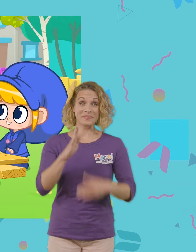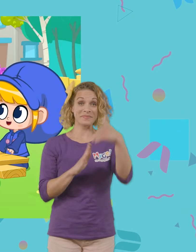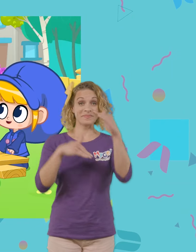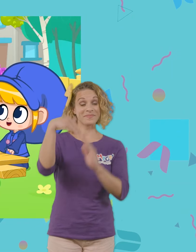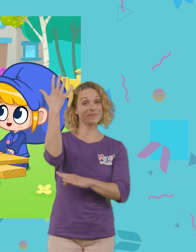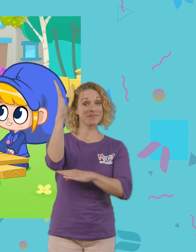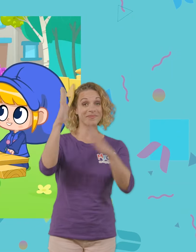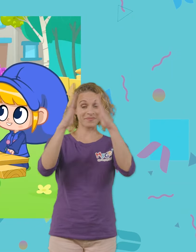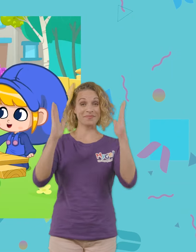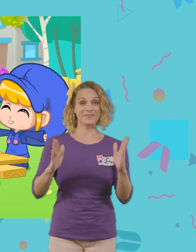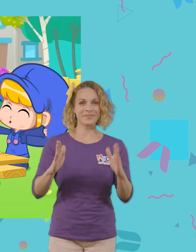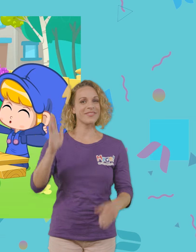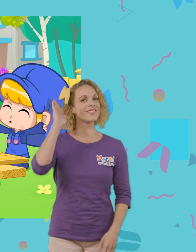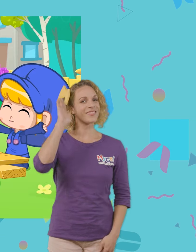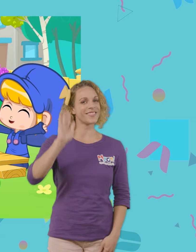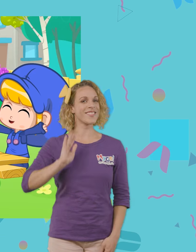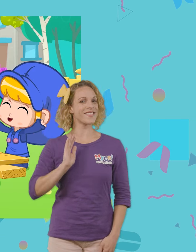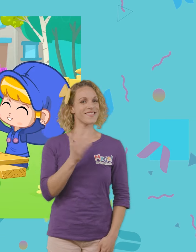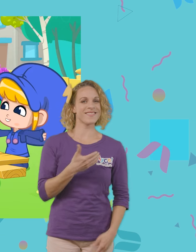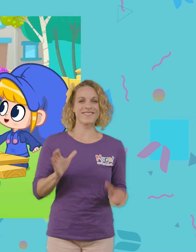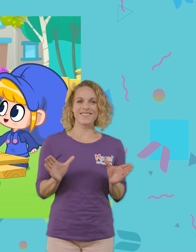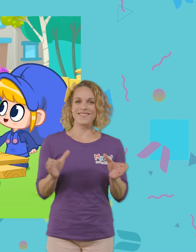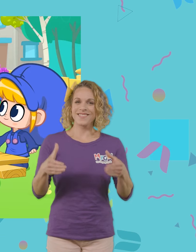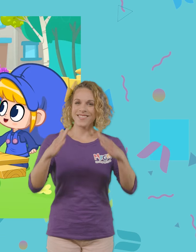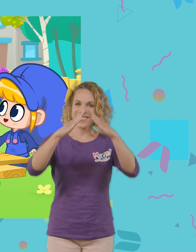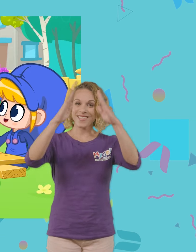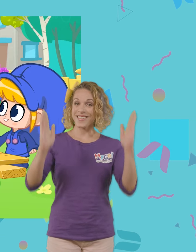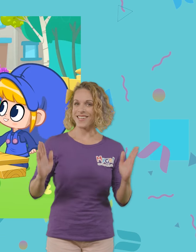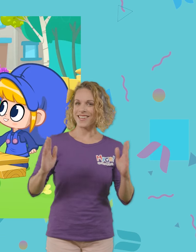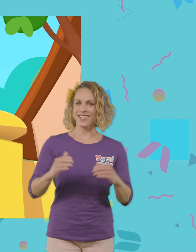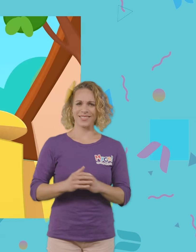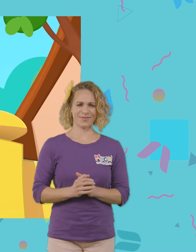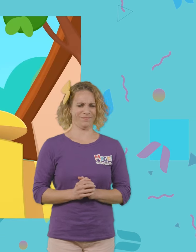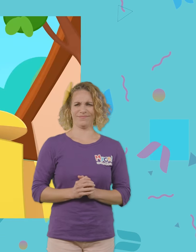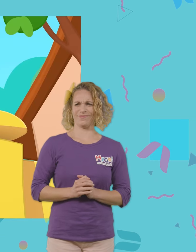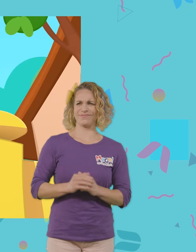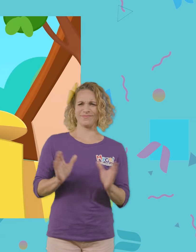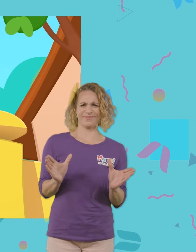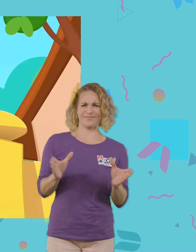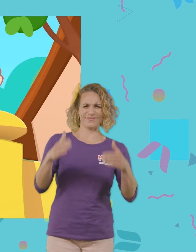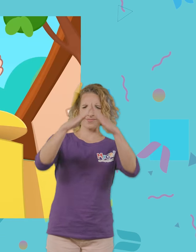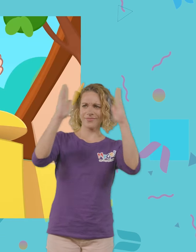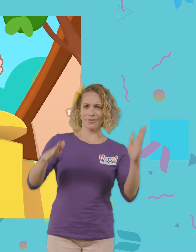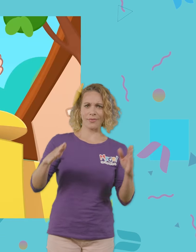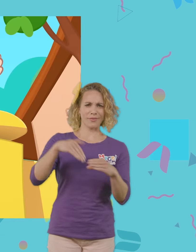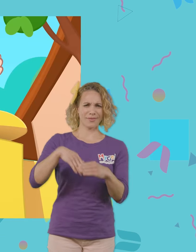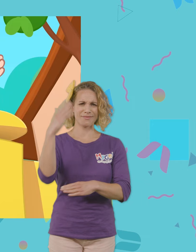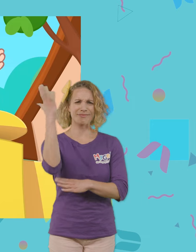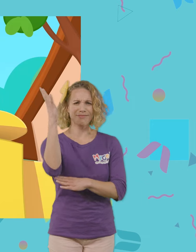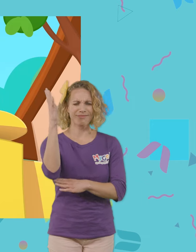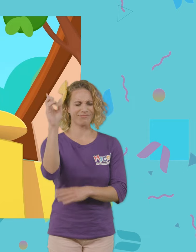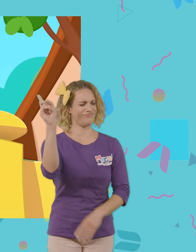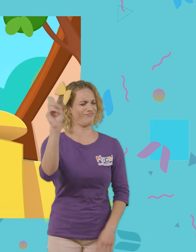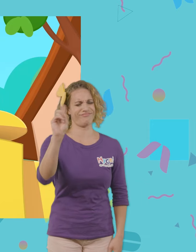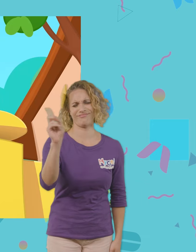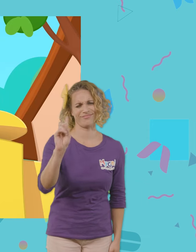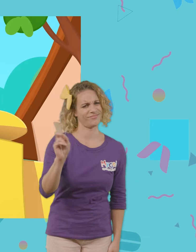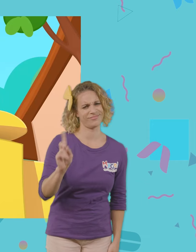building a treehouse. It's going to be our clubhouse. A clubhouse? In a tree?